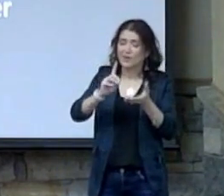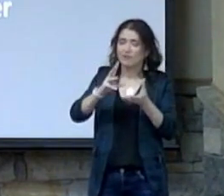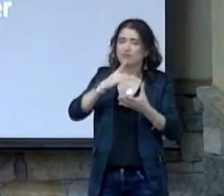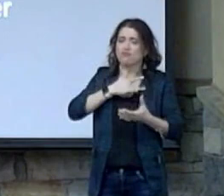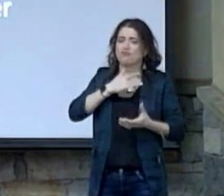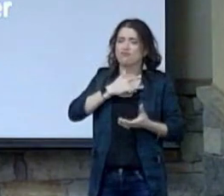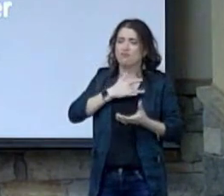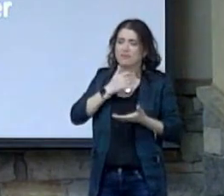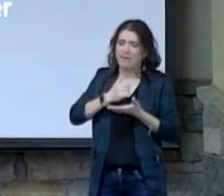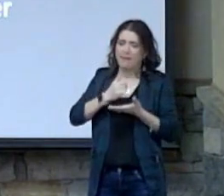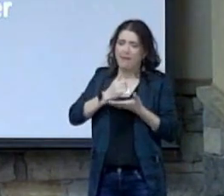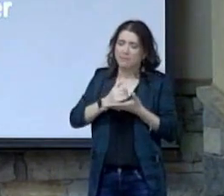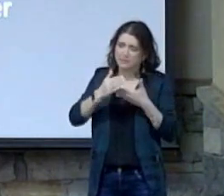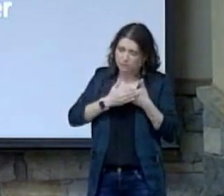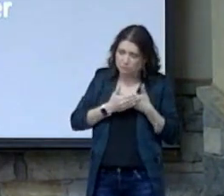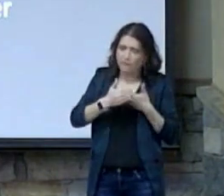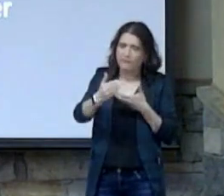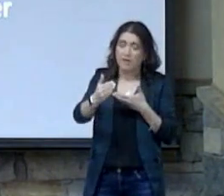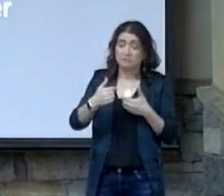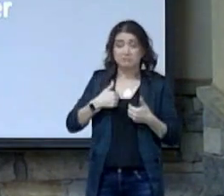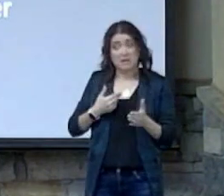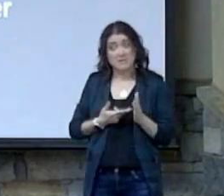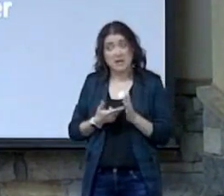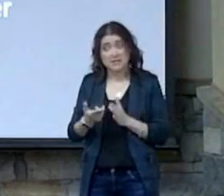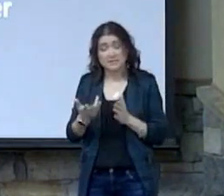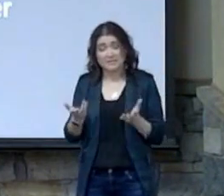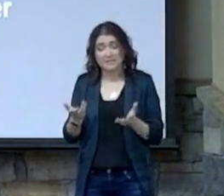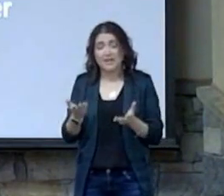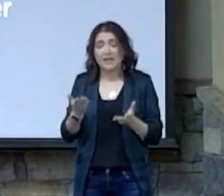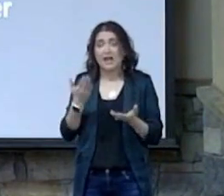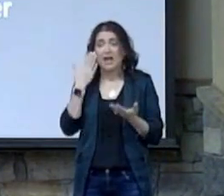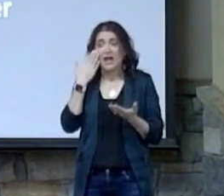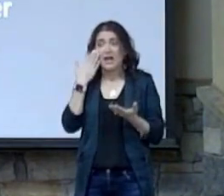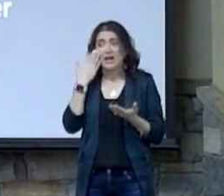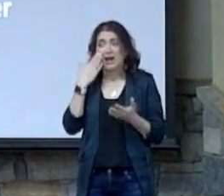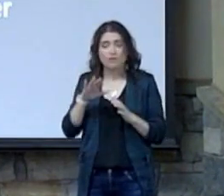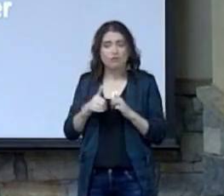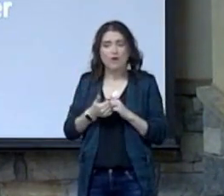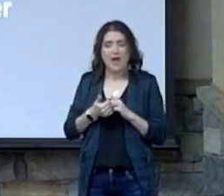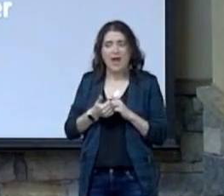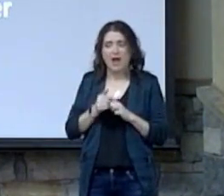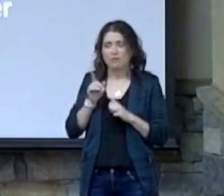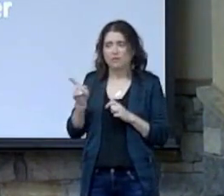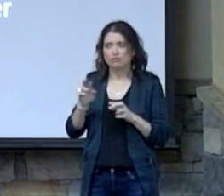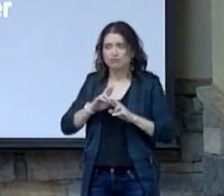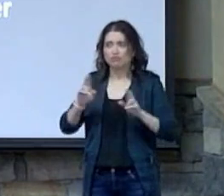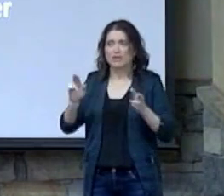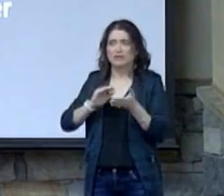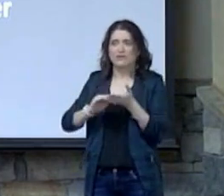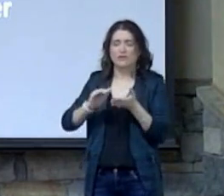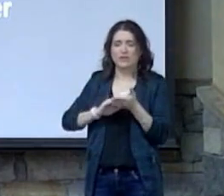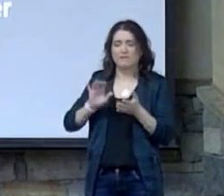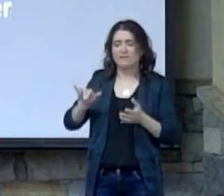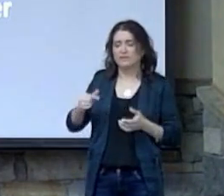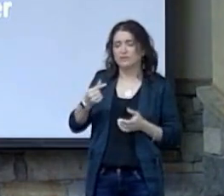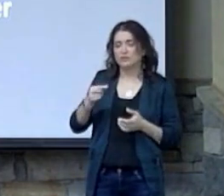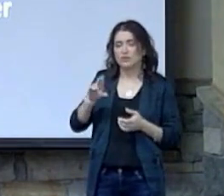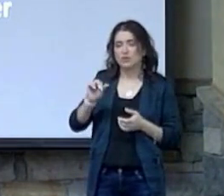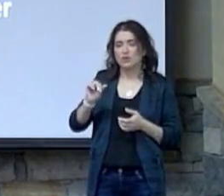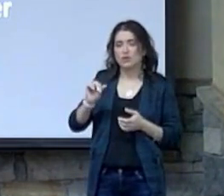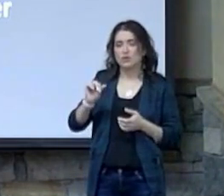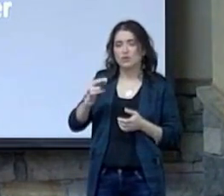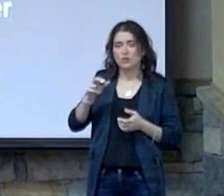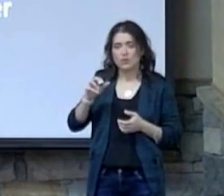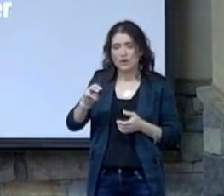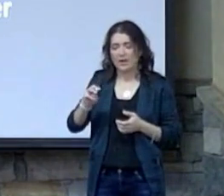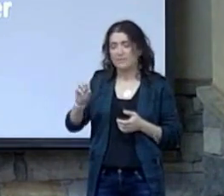on. I'll be honest, I don't know how he got to this point. This was Graham Snyder after losing